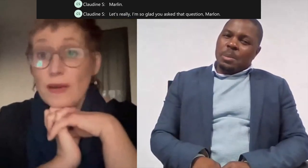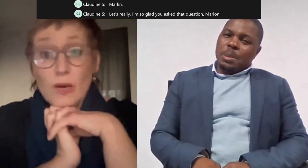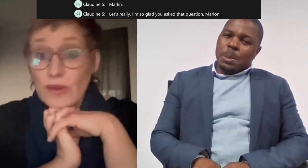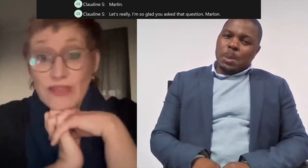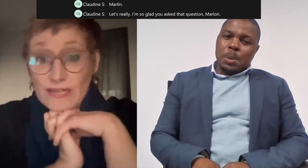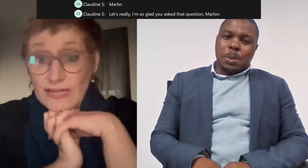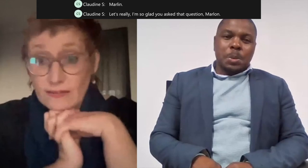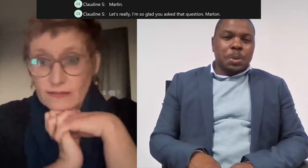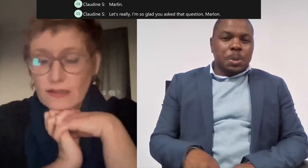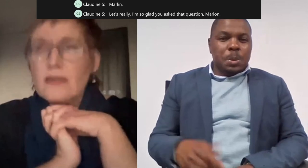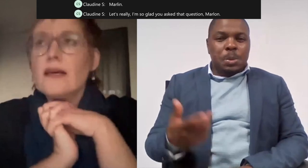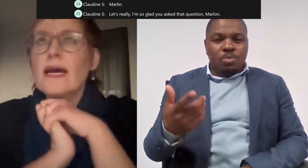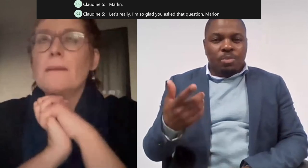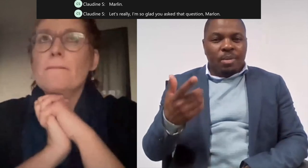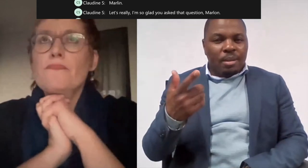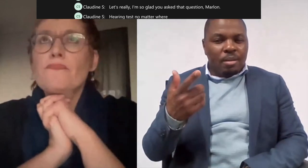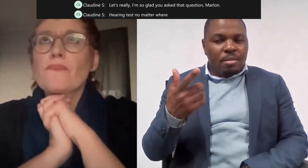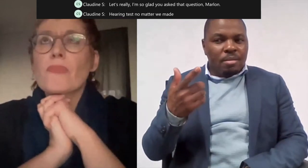Hearing tests, no matter when they're done,